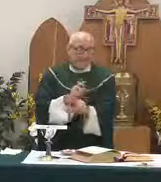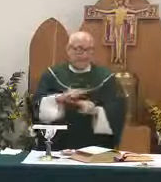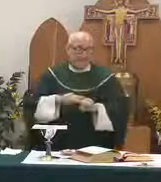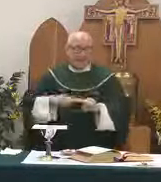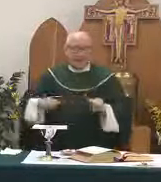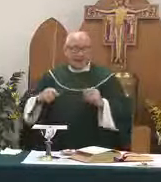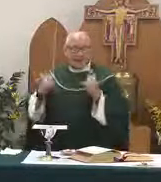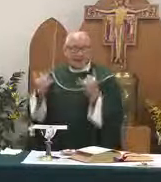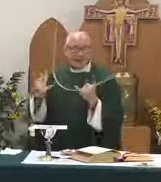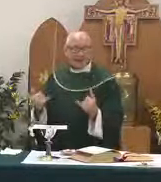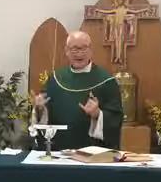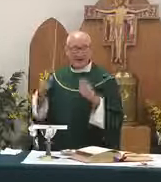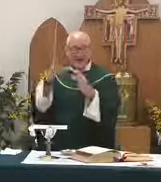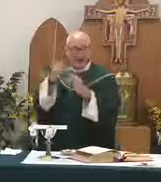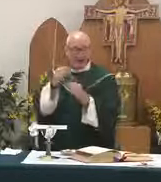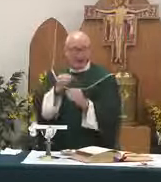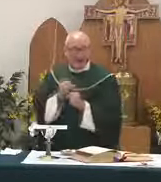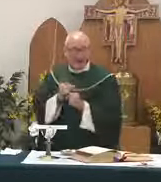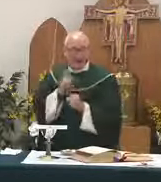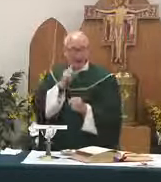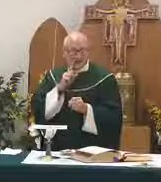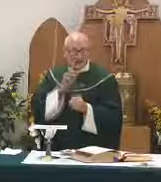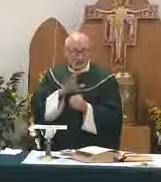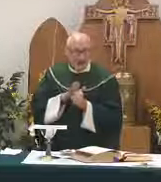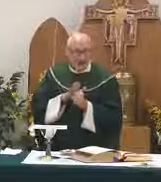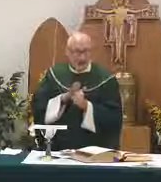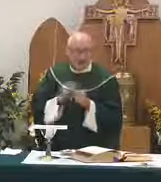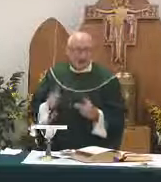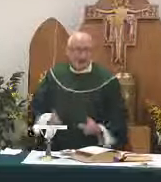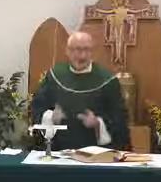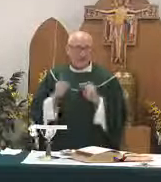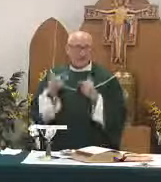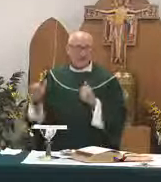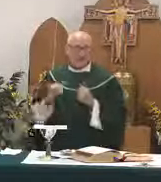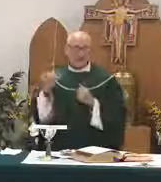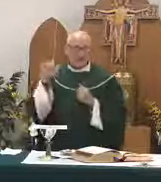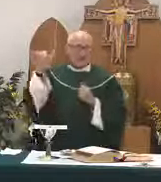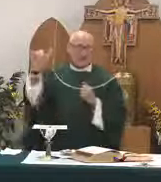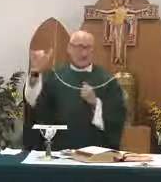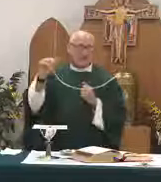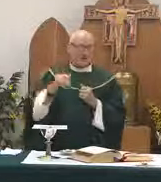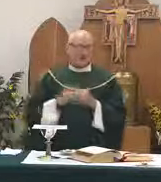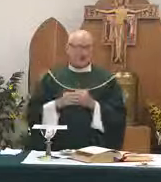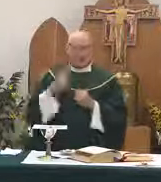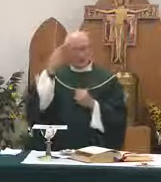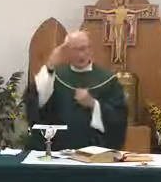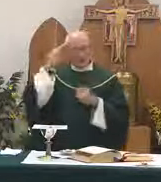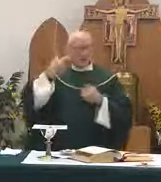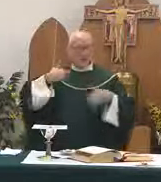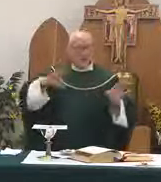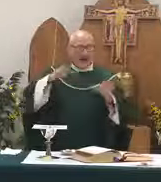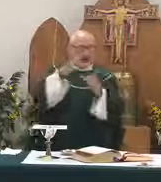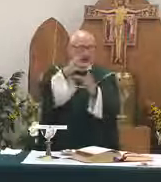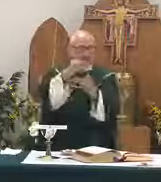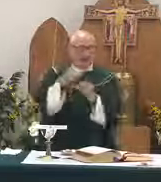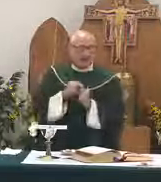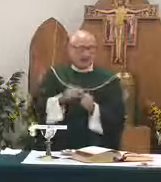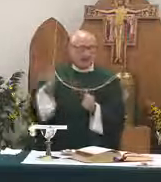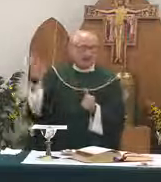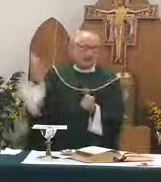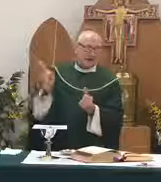care, but even now possess the pledge of life eternal. For